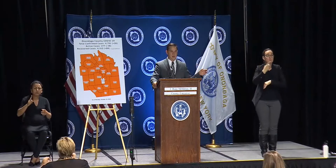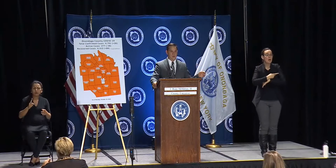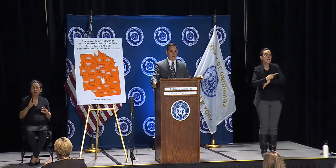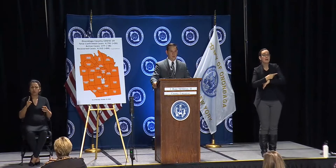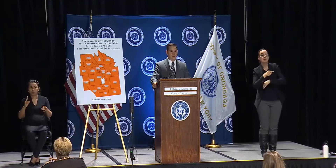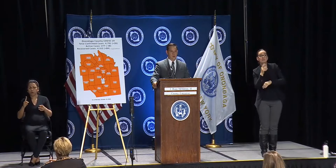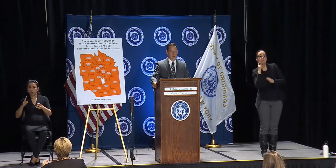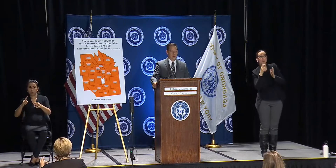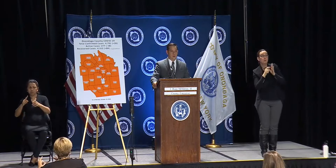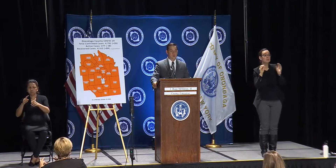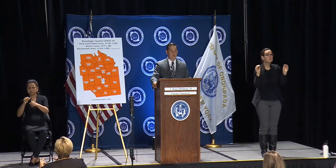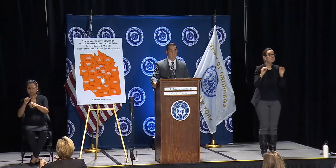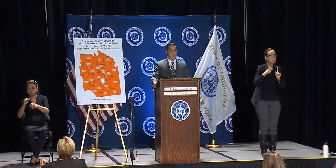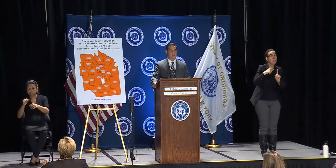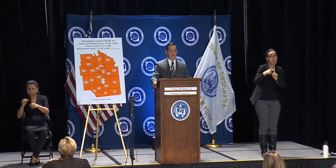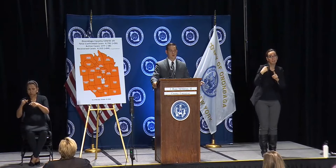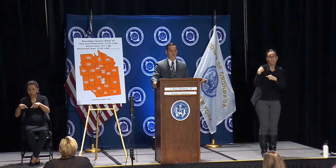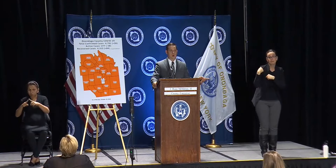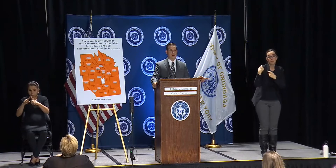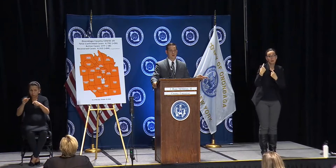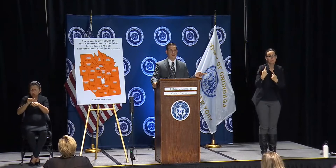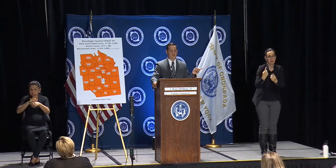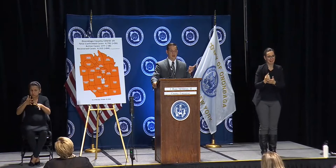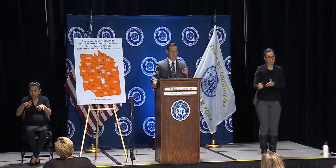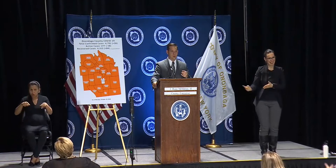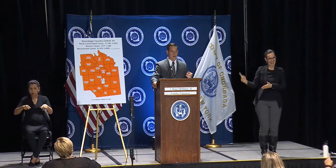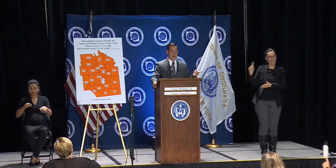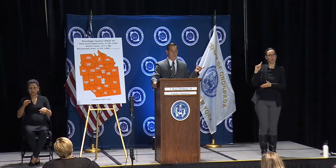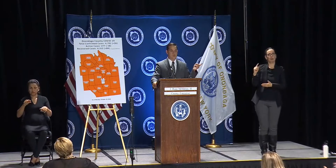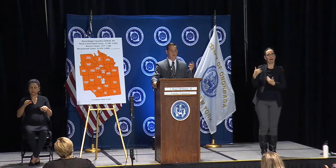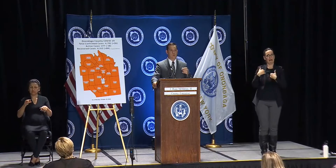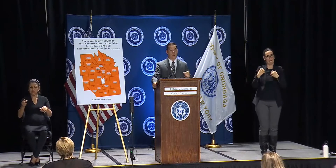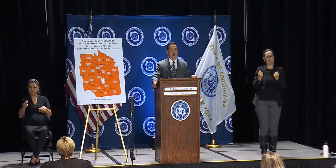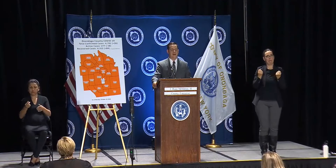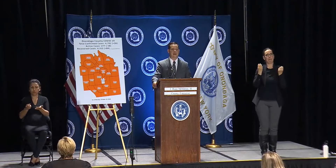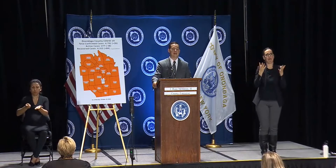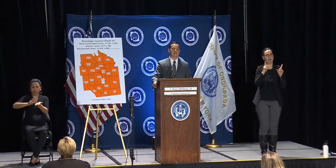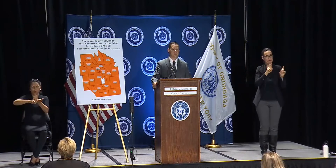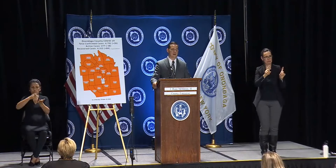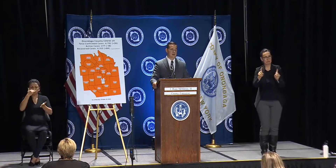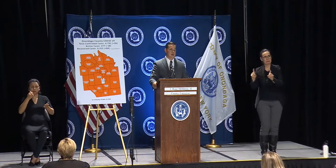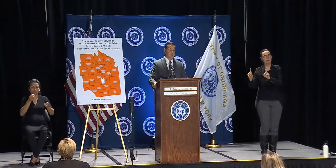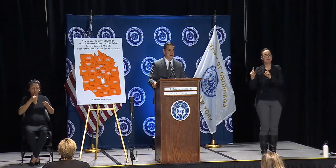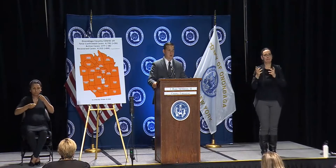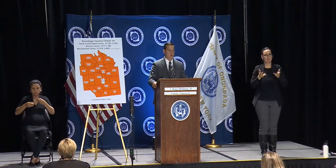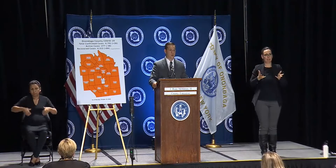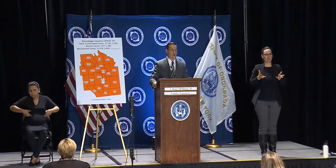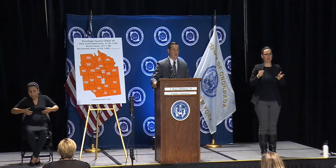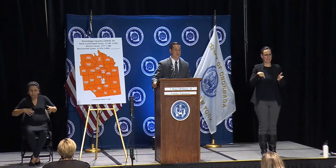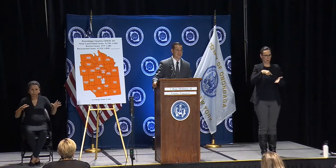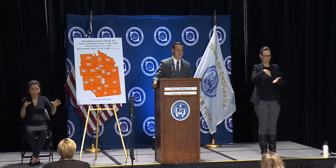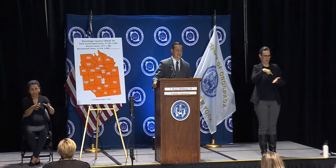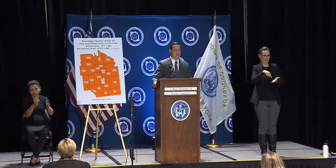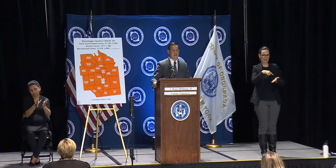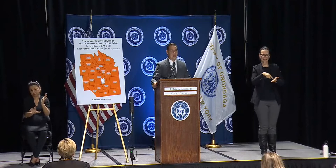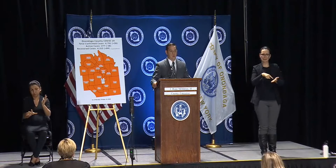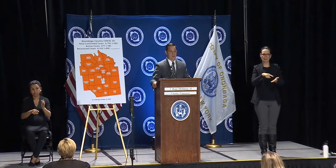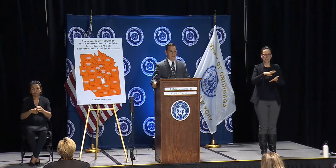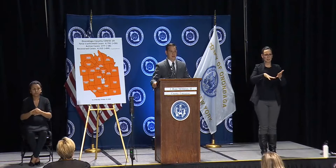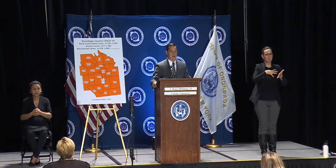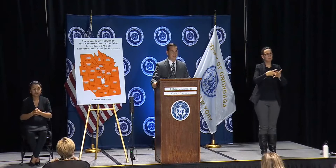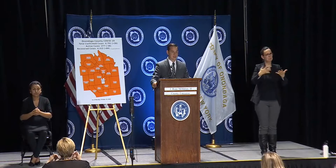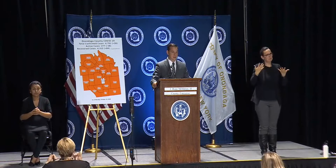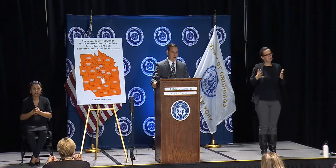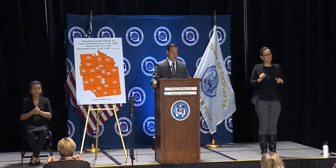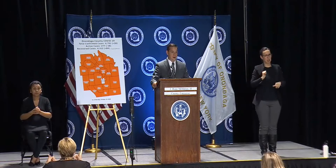done last week. This week is their regularly scheduled campus-wide testing, so there will be over